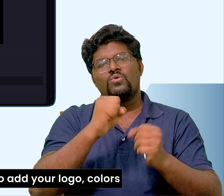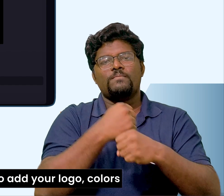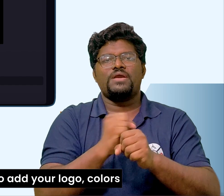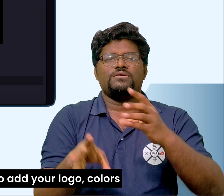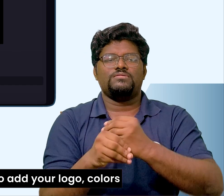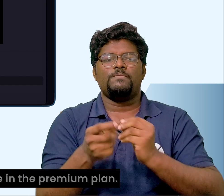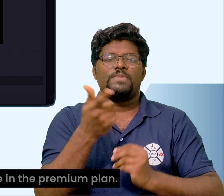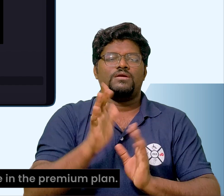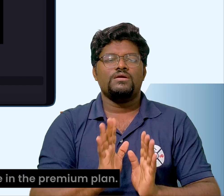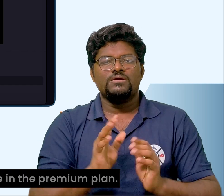colors, and fonts.